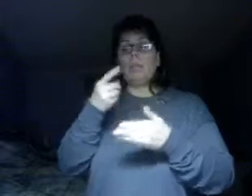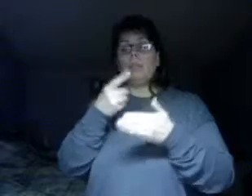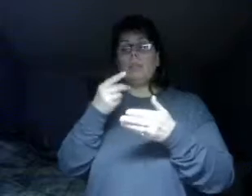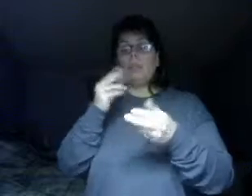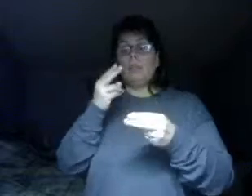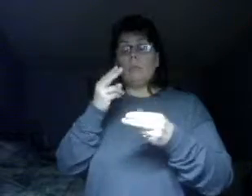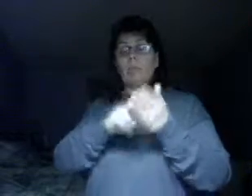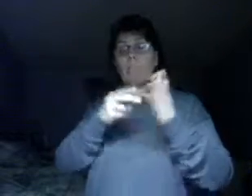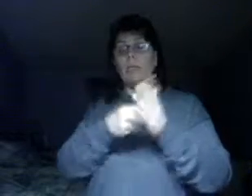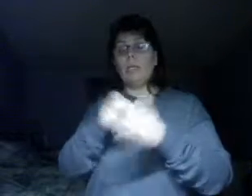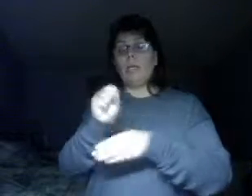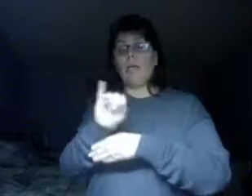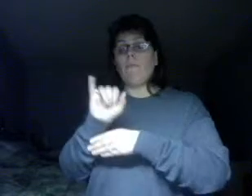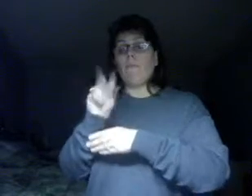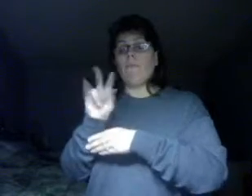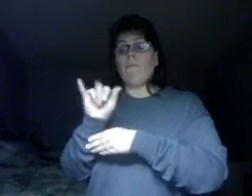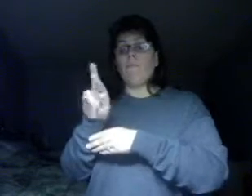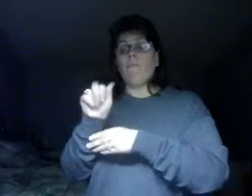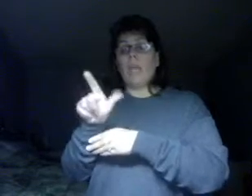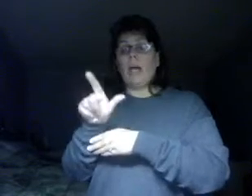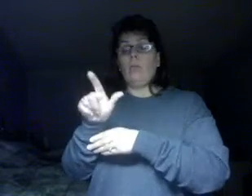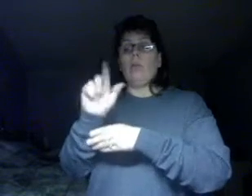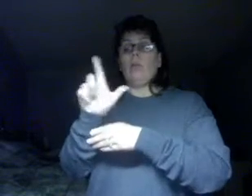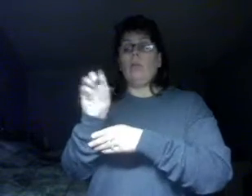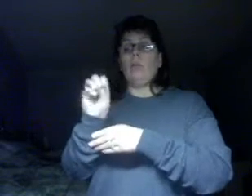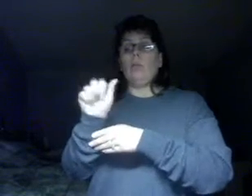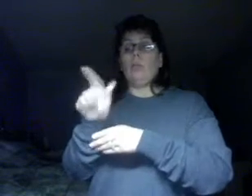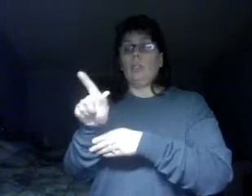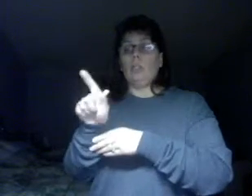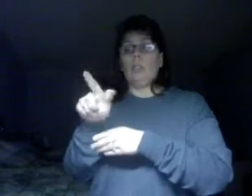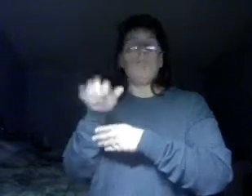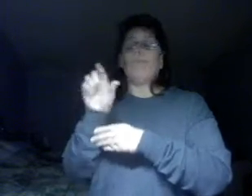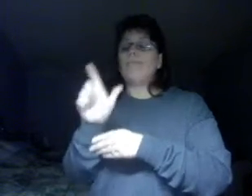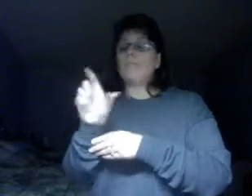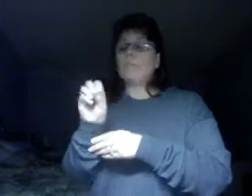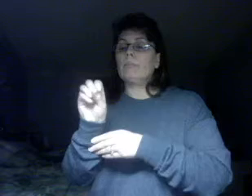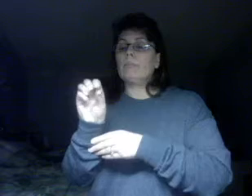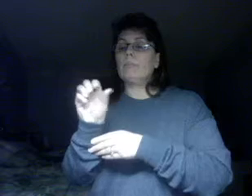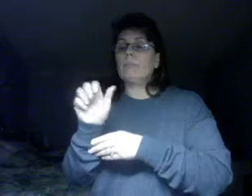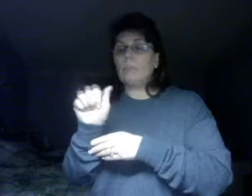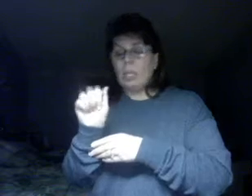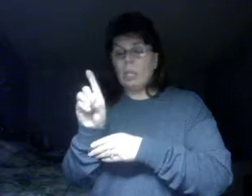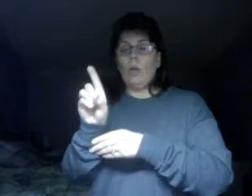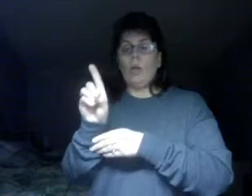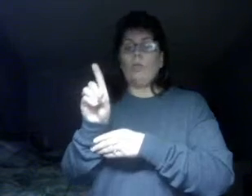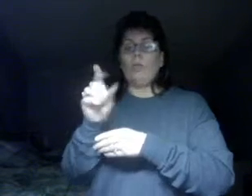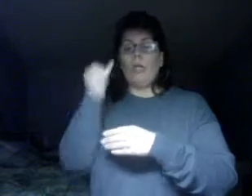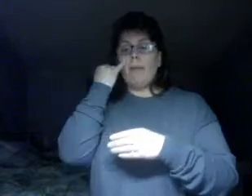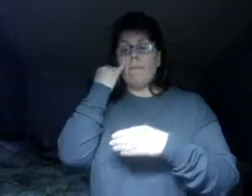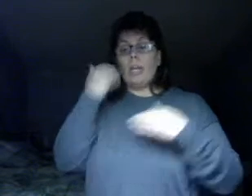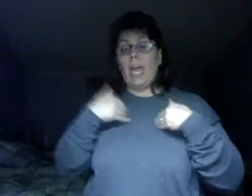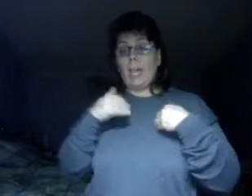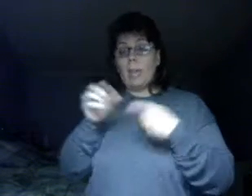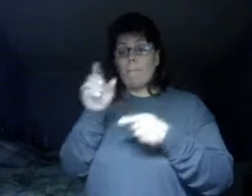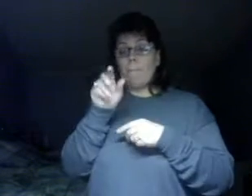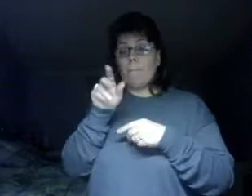of a pin, a very small head of a pin, and covered the head of that pin with blood, it